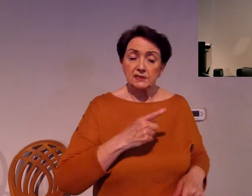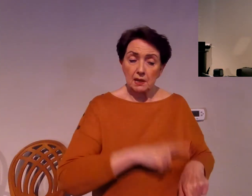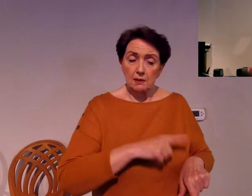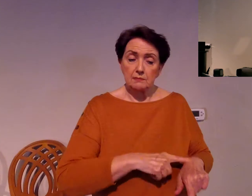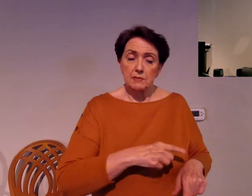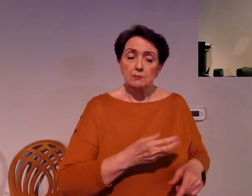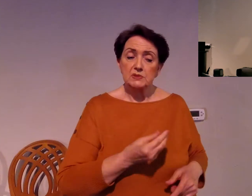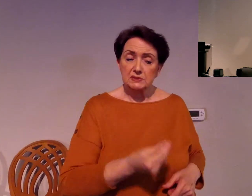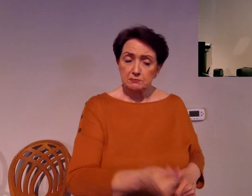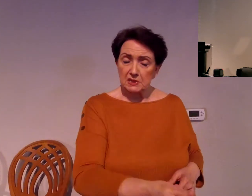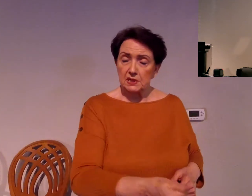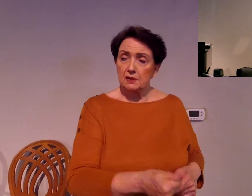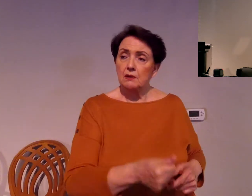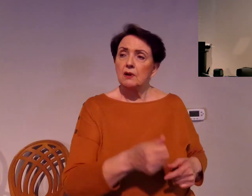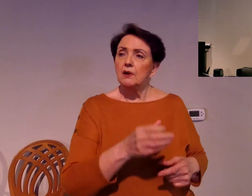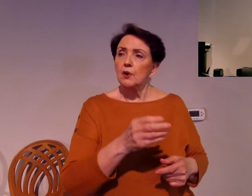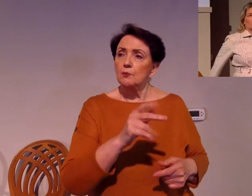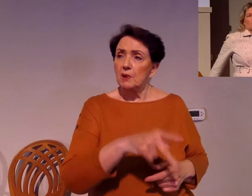PowerPoint?